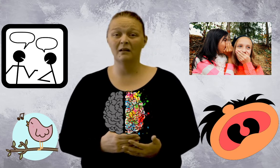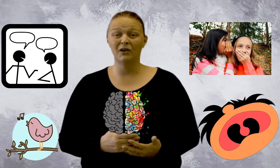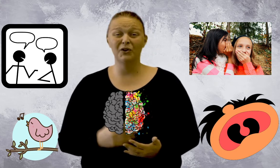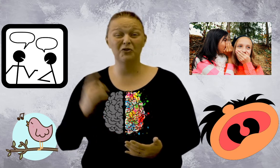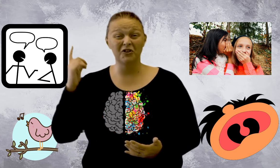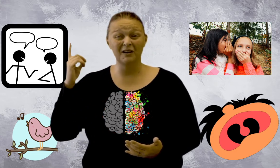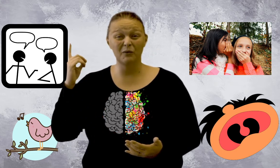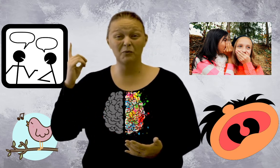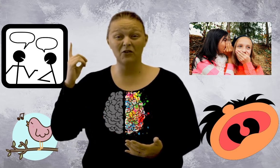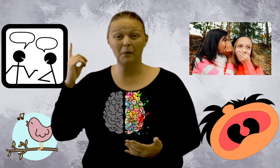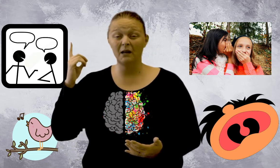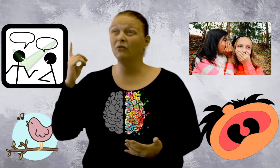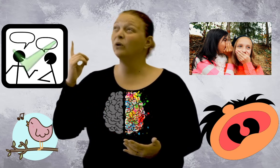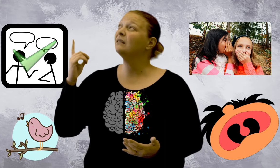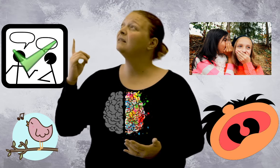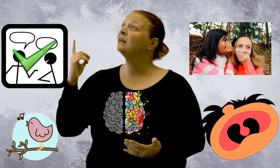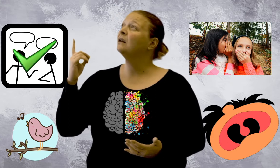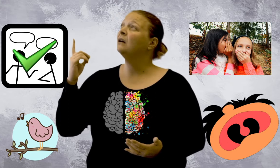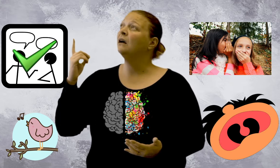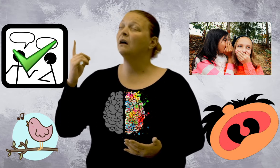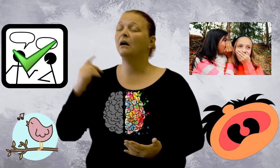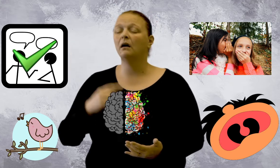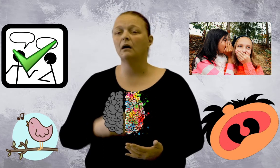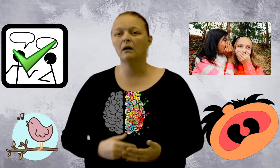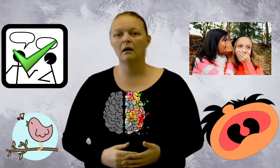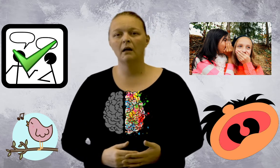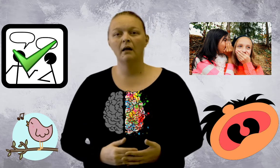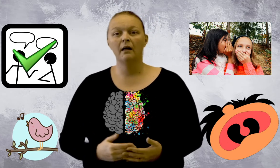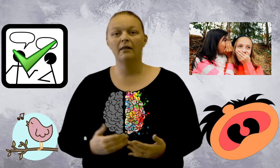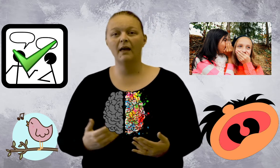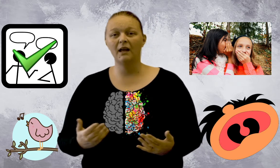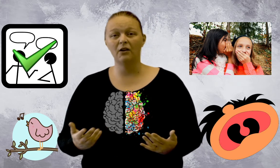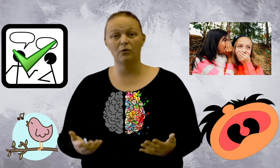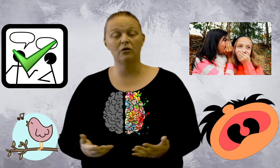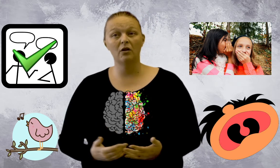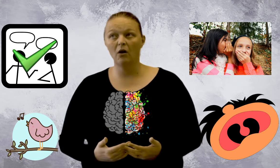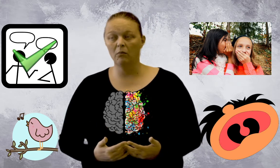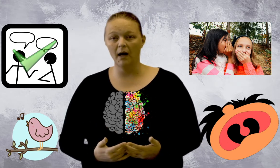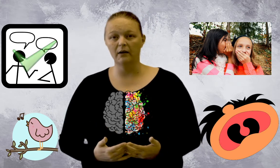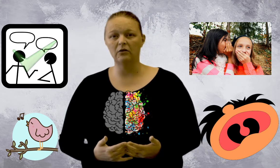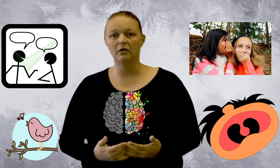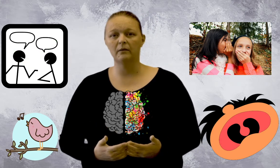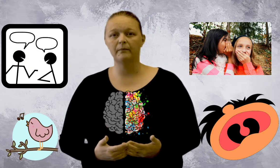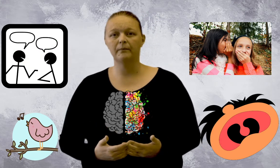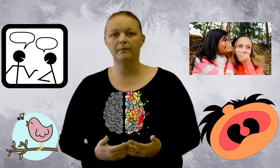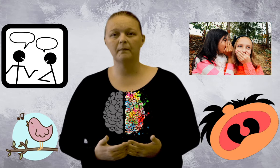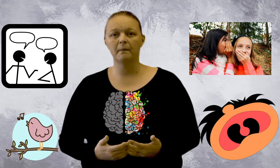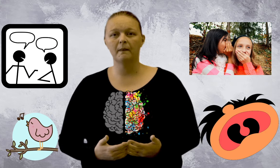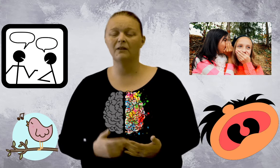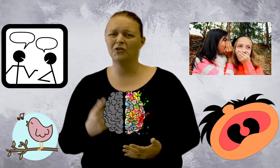Are you sure it was my speaking voice? Oh, thank you so much. Let's try